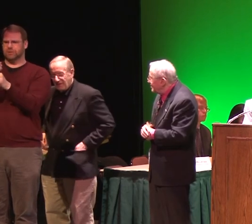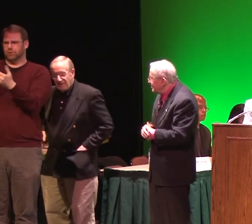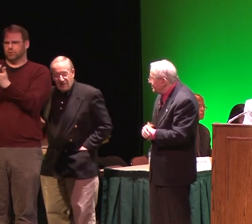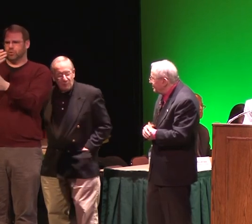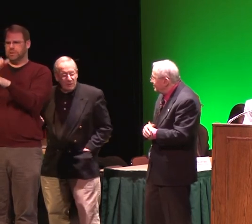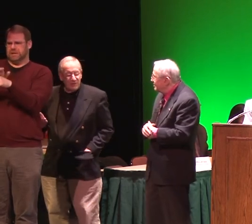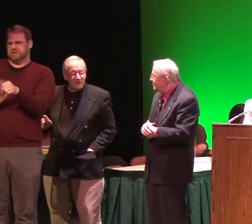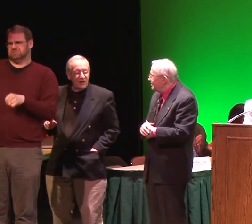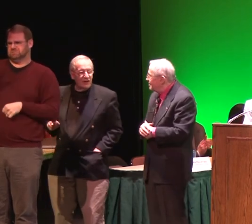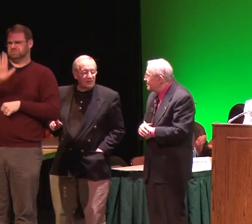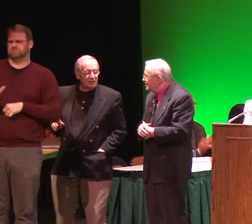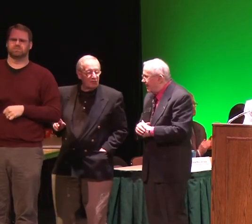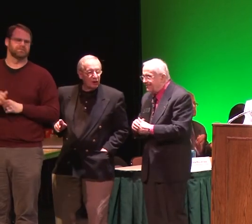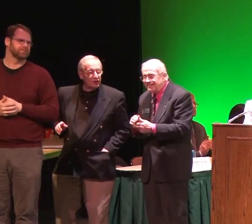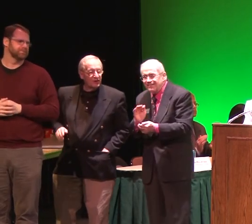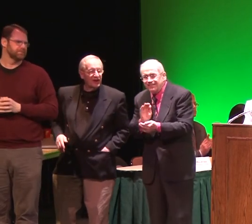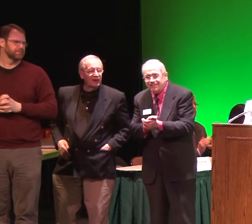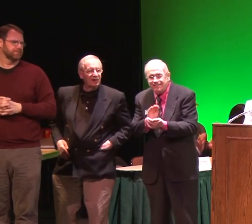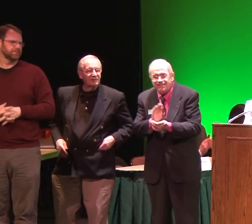chapter.